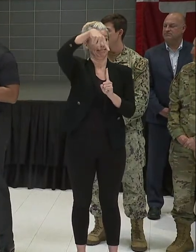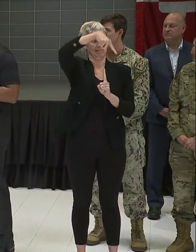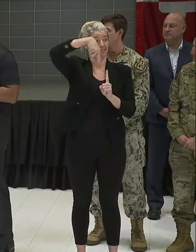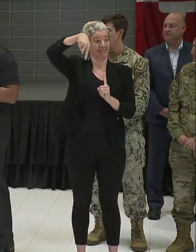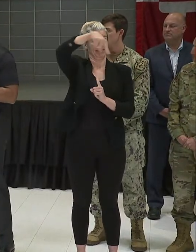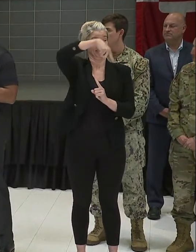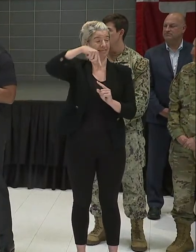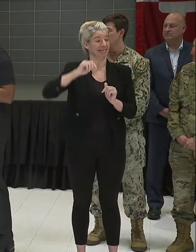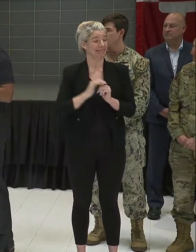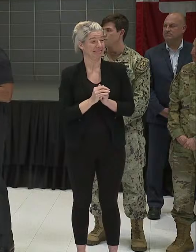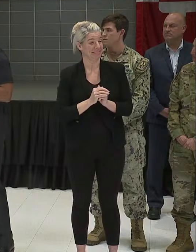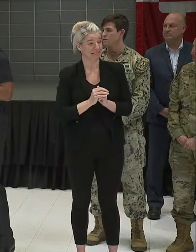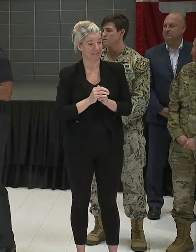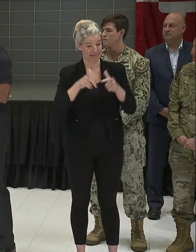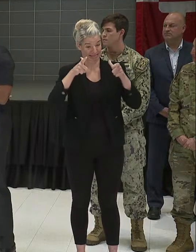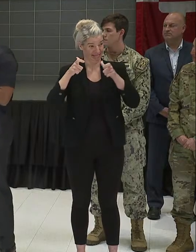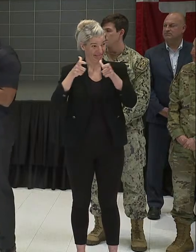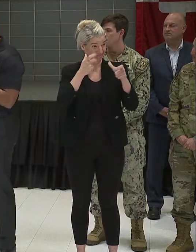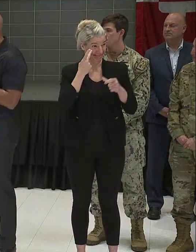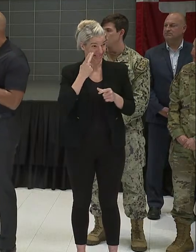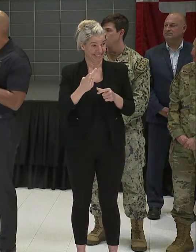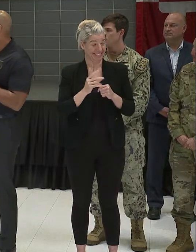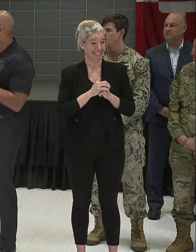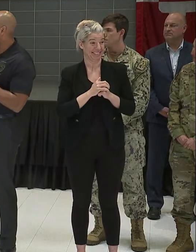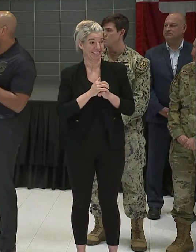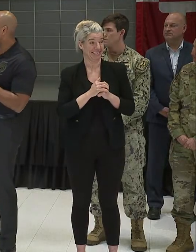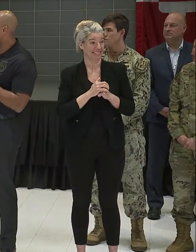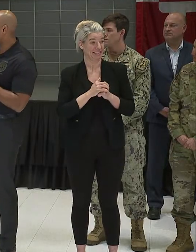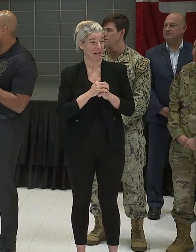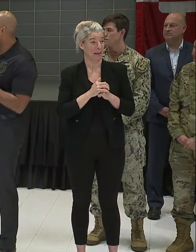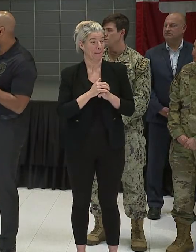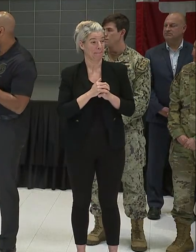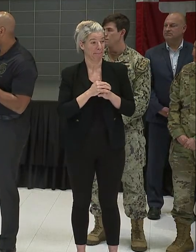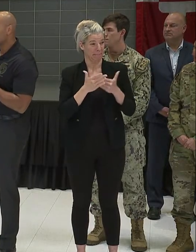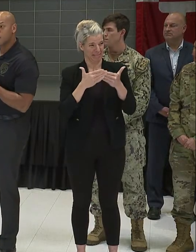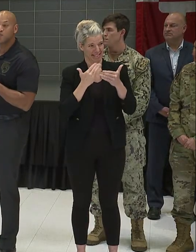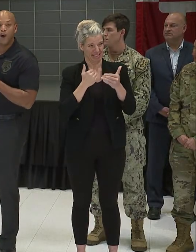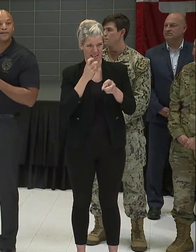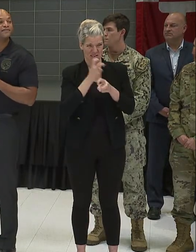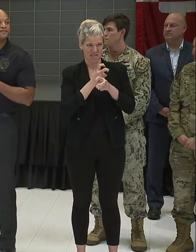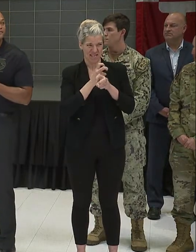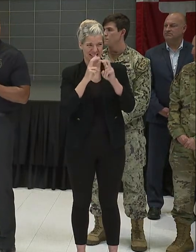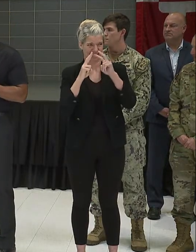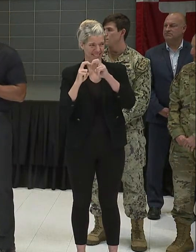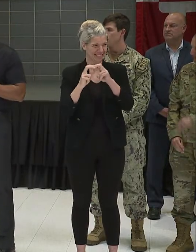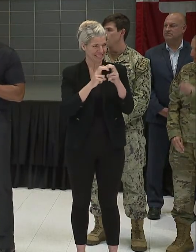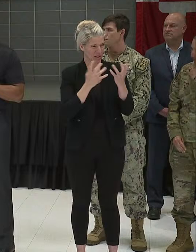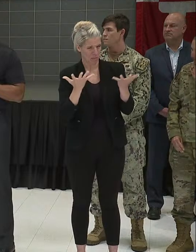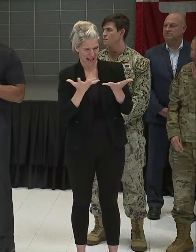an aerial footage of what we're talking about. You see here that it's almost difficult to assess what's what.